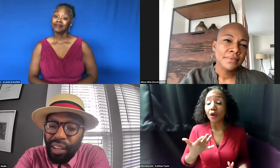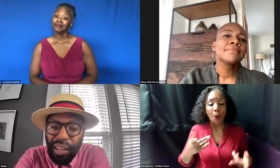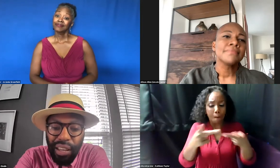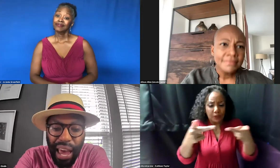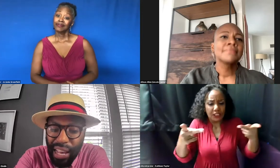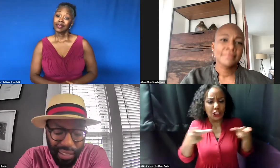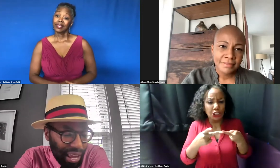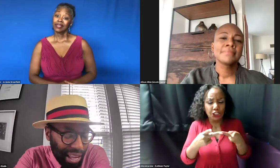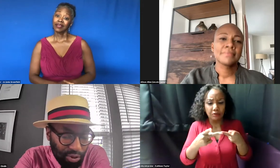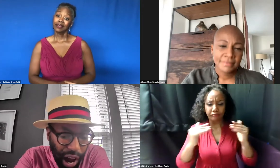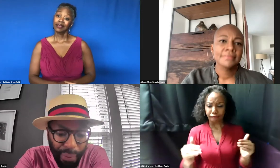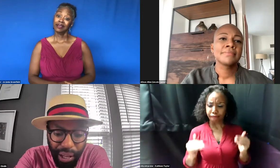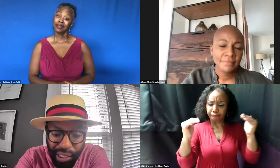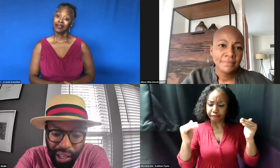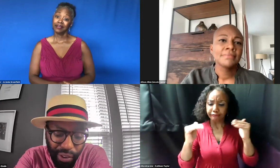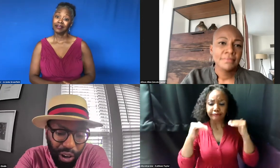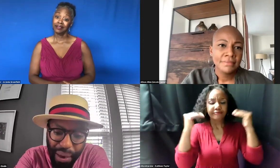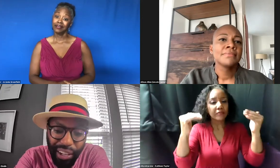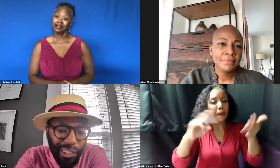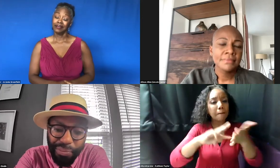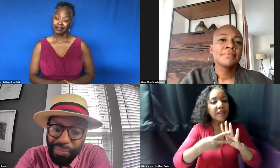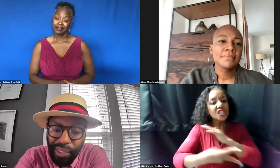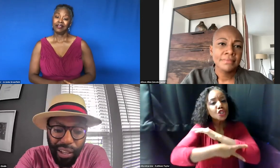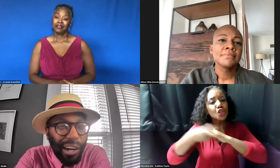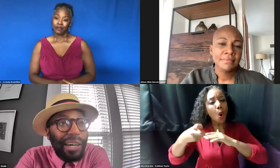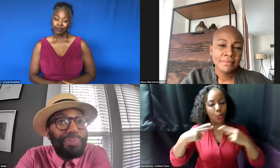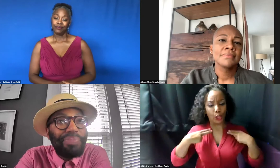position has robbed us of our humanity.